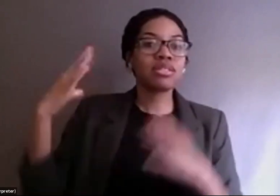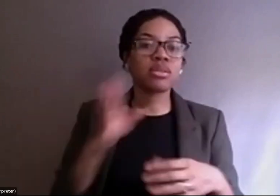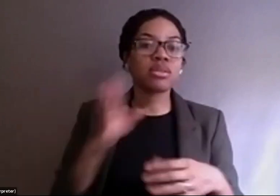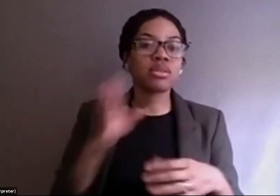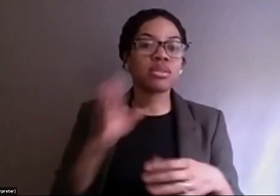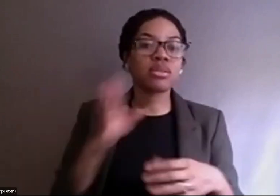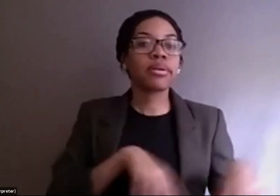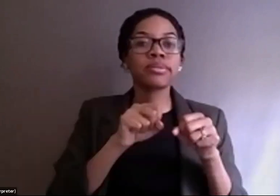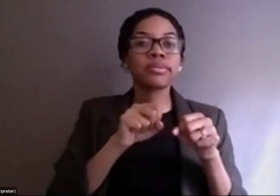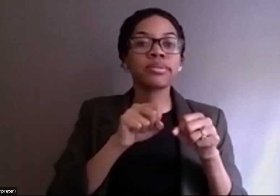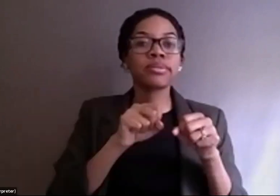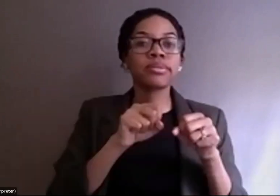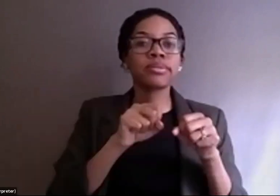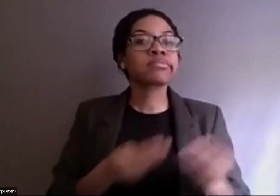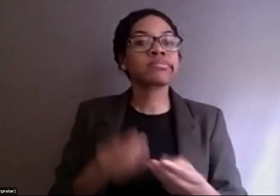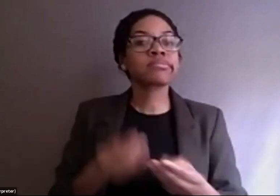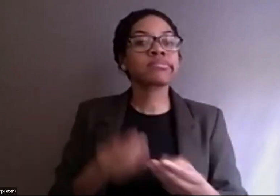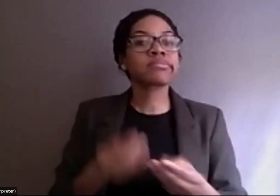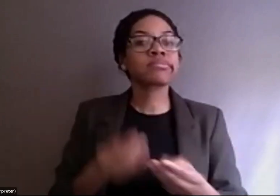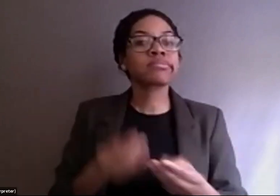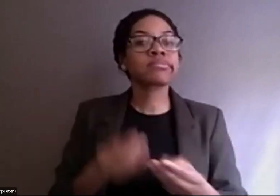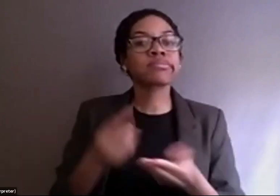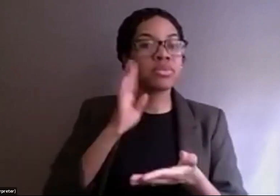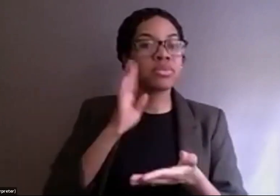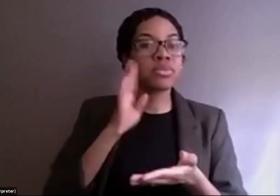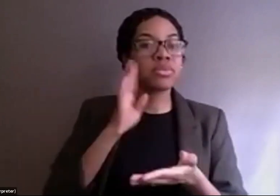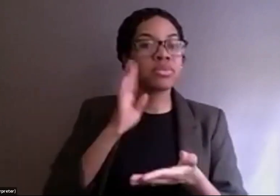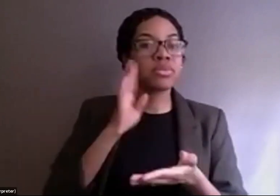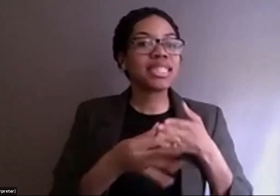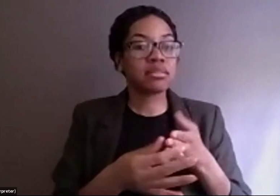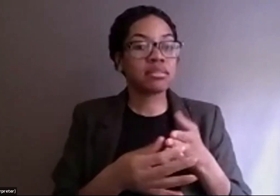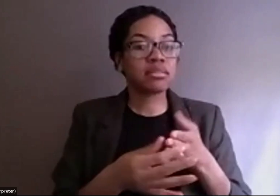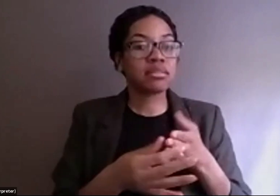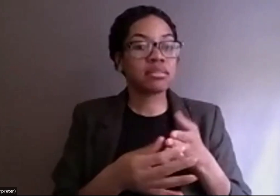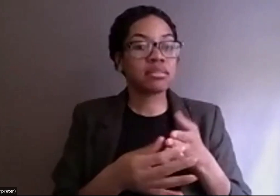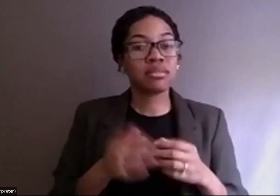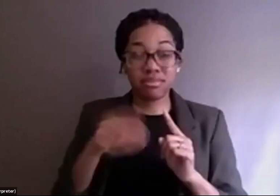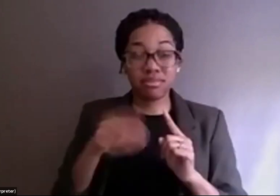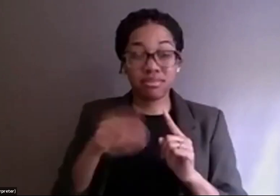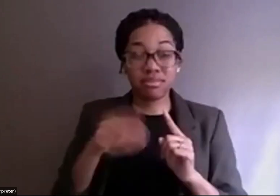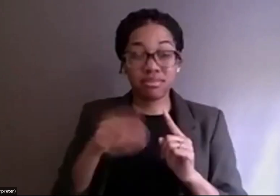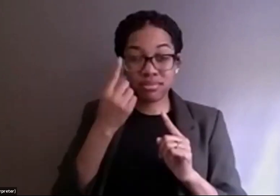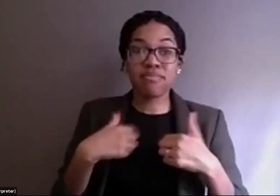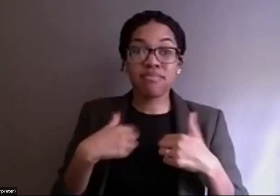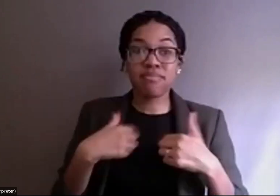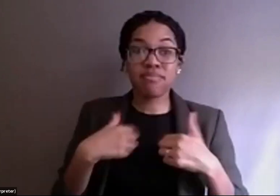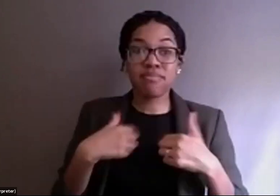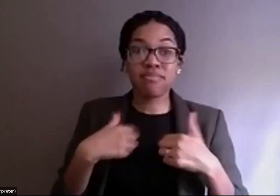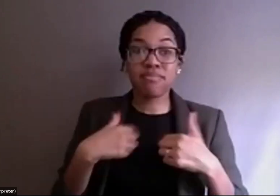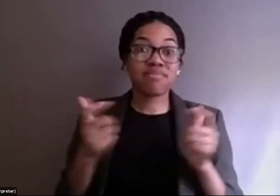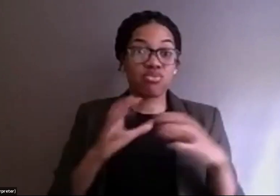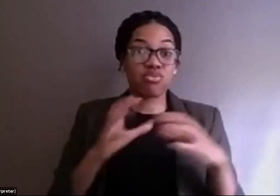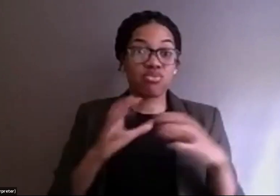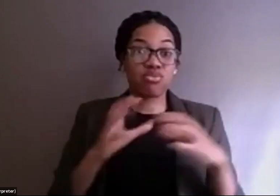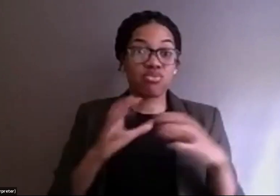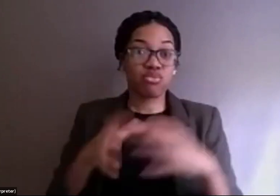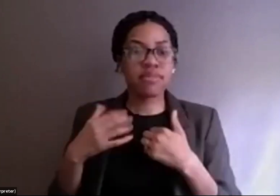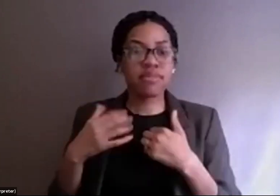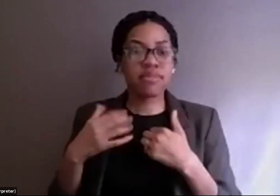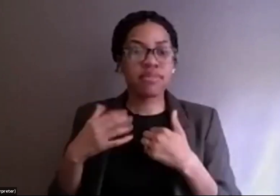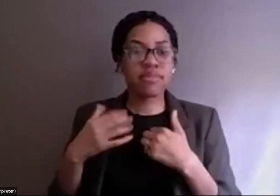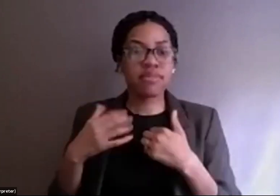and facilitate. But given the size of this group, we might not have a facilitator for every breakout room. And if there is not one